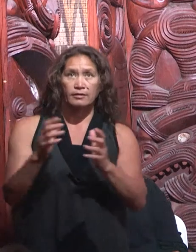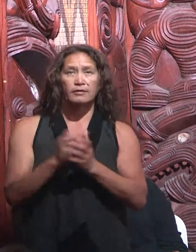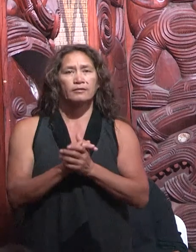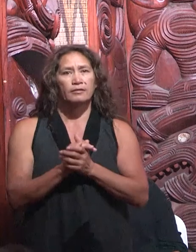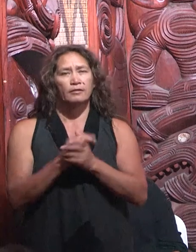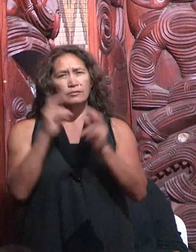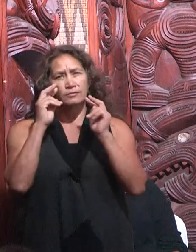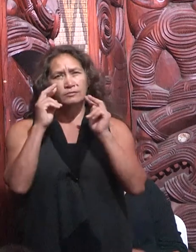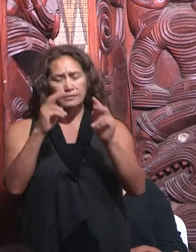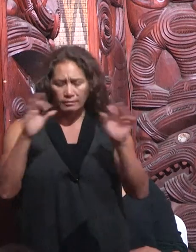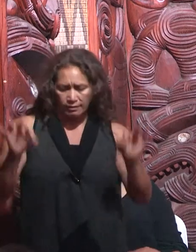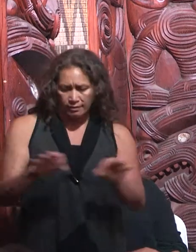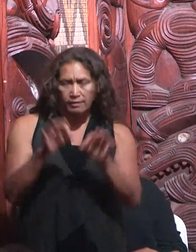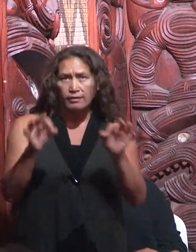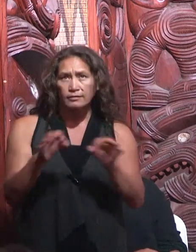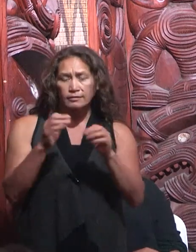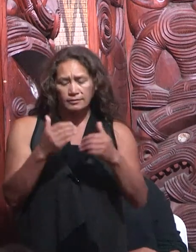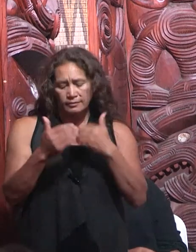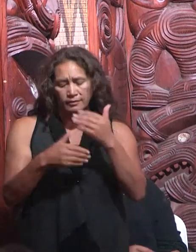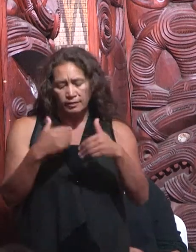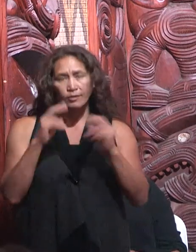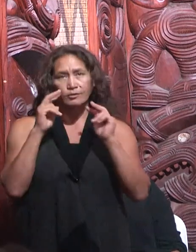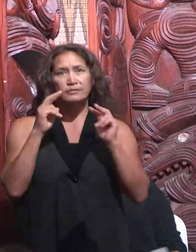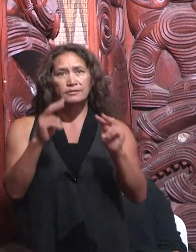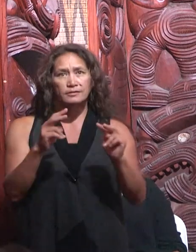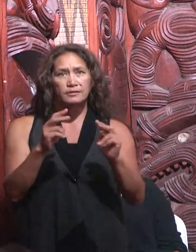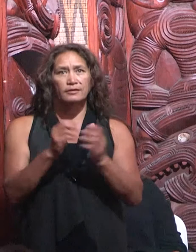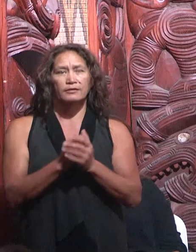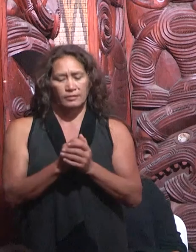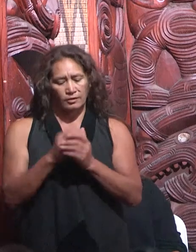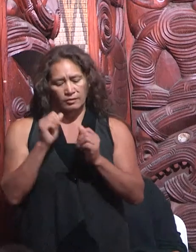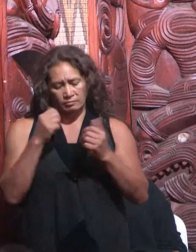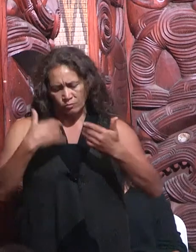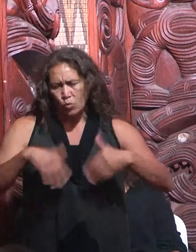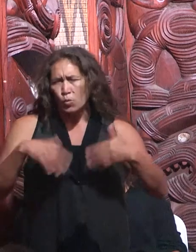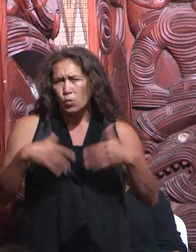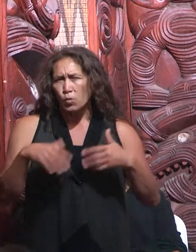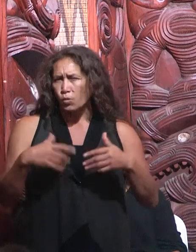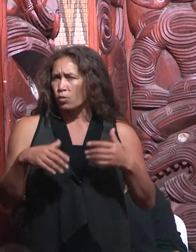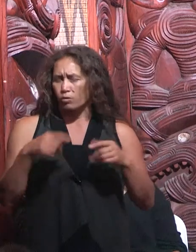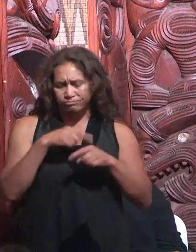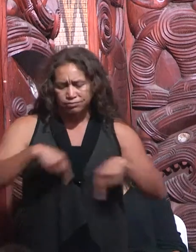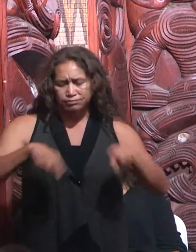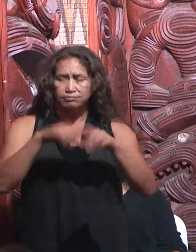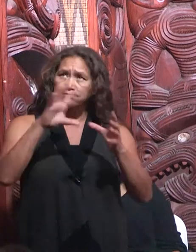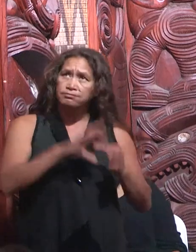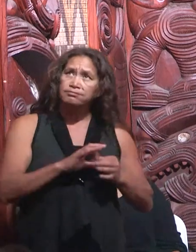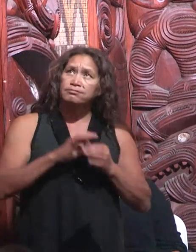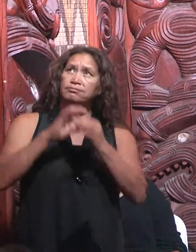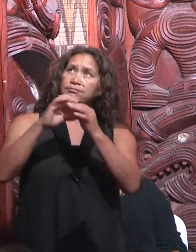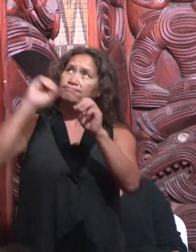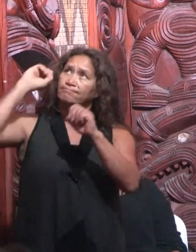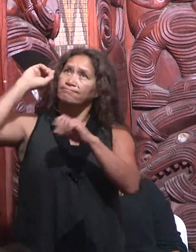e hurahia. Anā, te wirawira, te mirimiri o tamanui te rā.